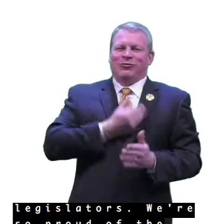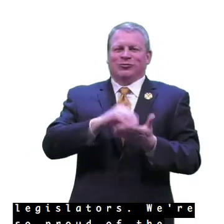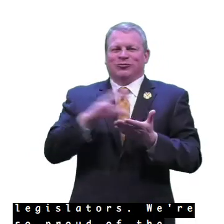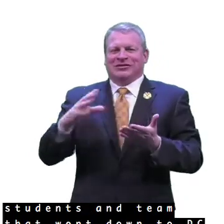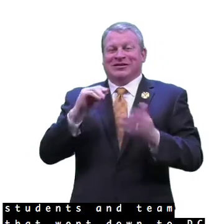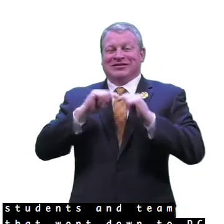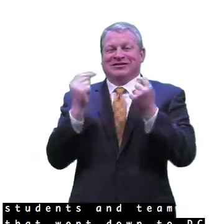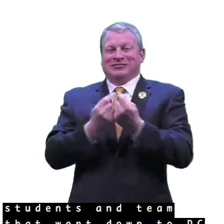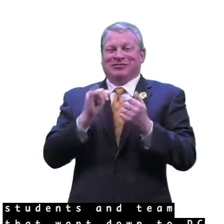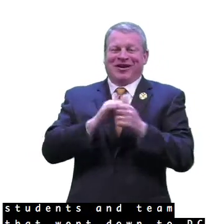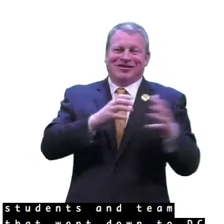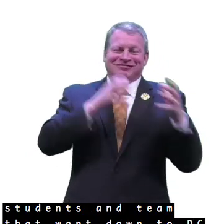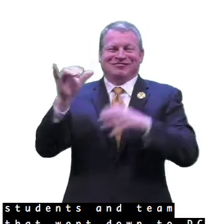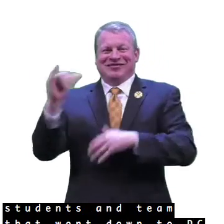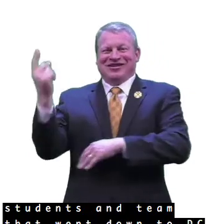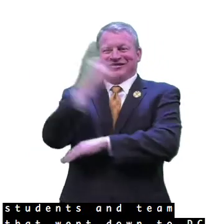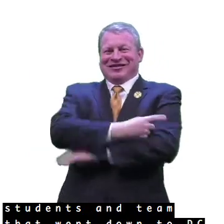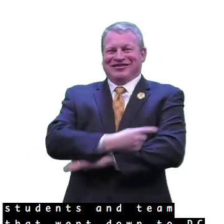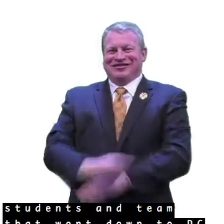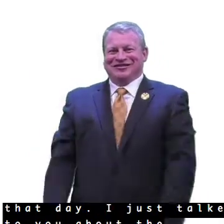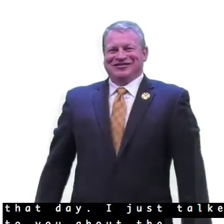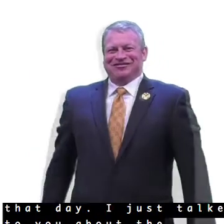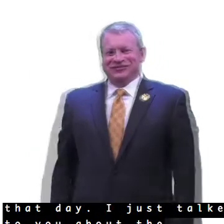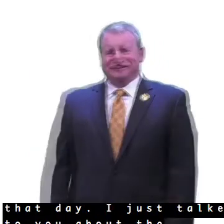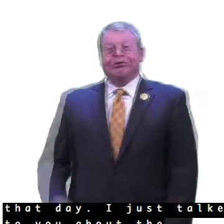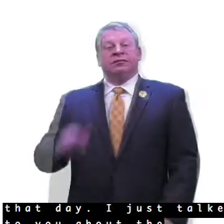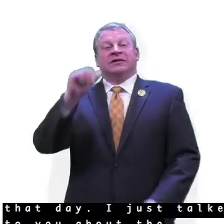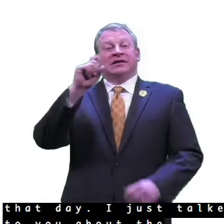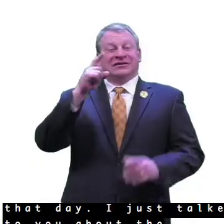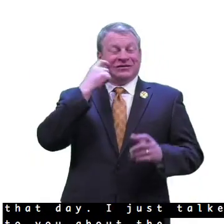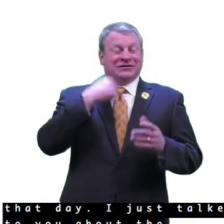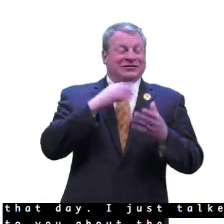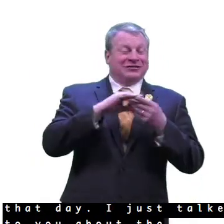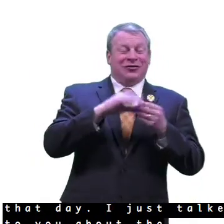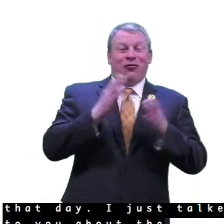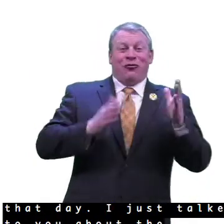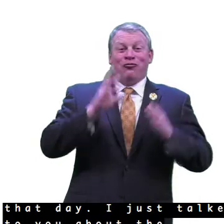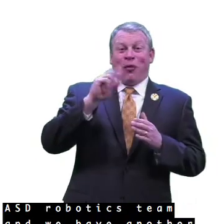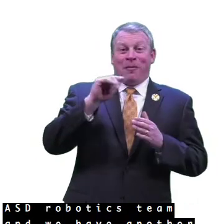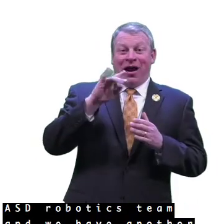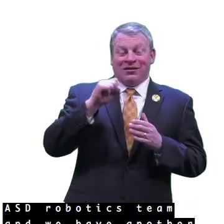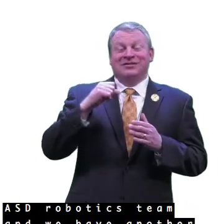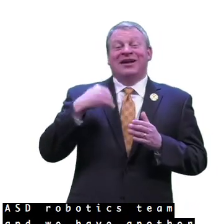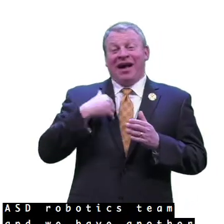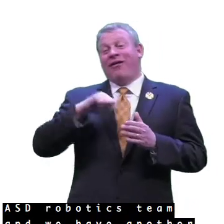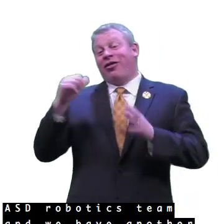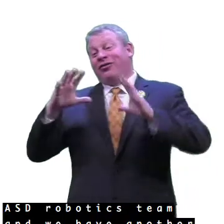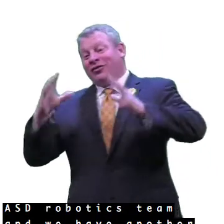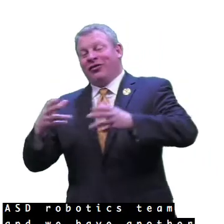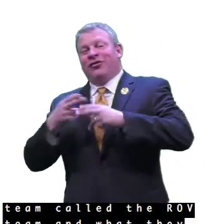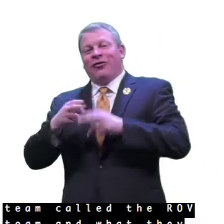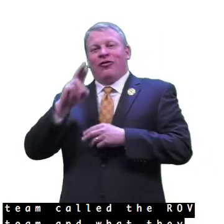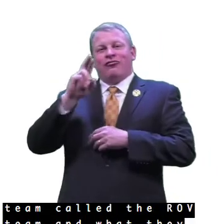of the students and team that went down to DC that day. I just talked to you about the ASD Robotics team, and we have another team called